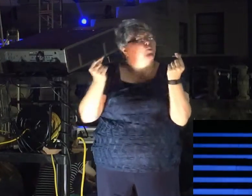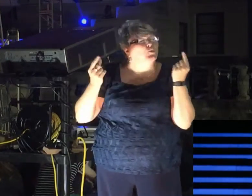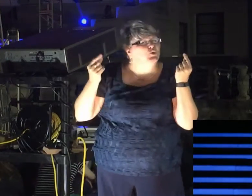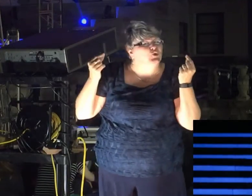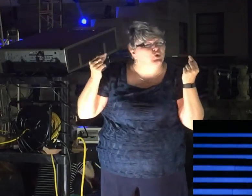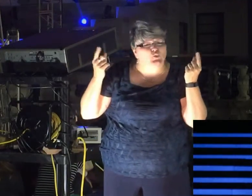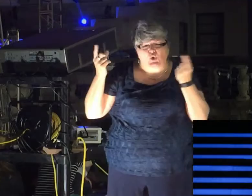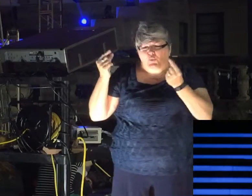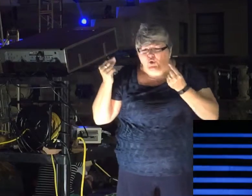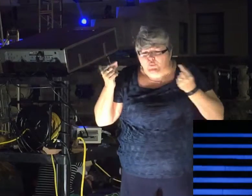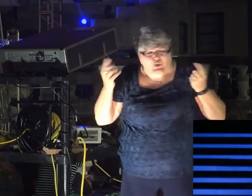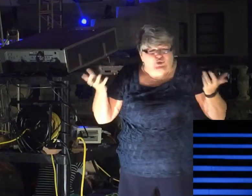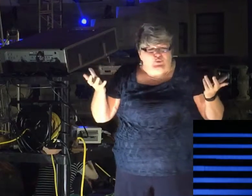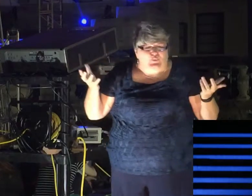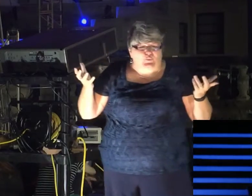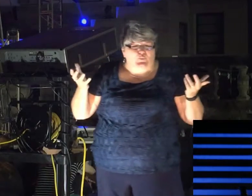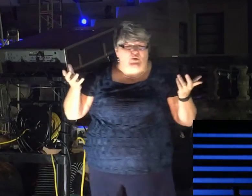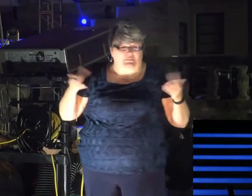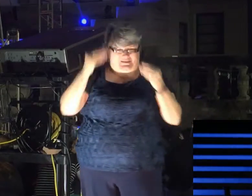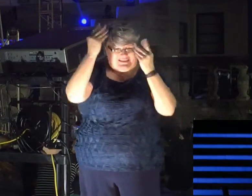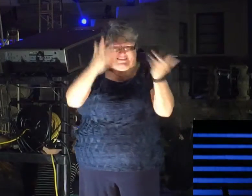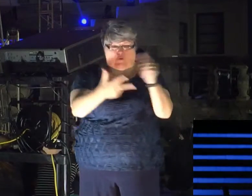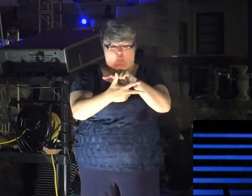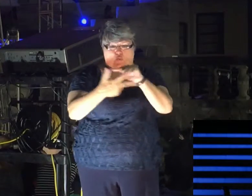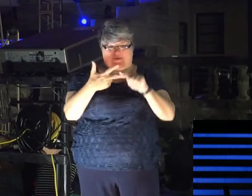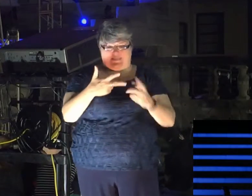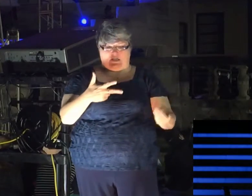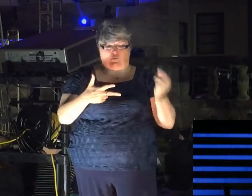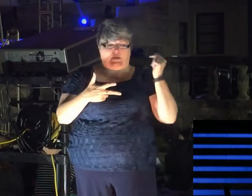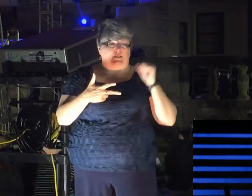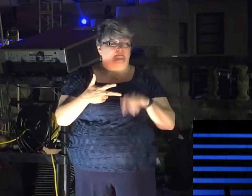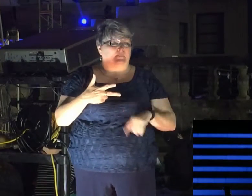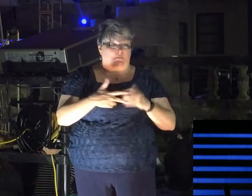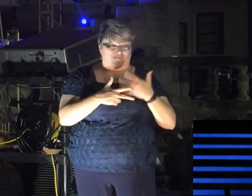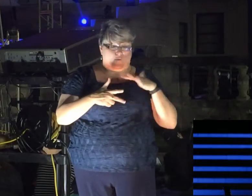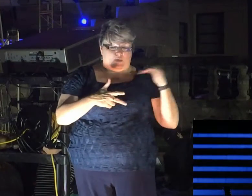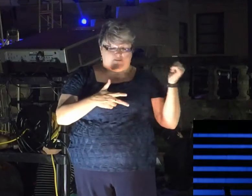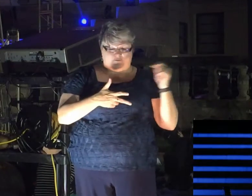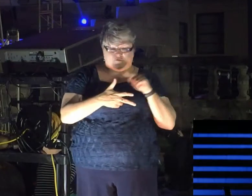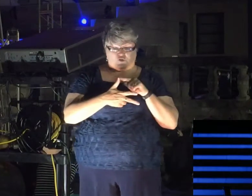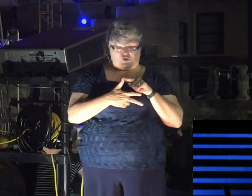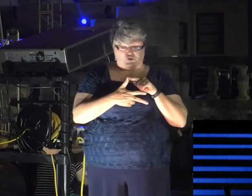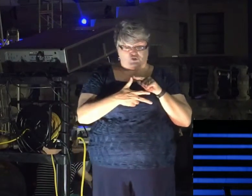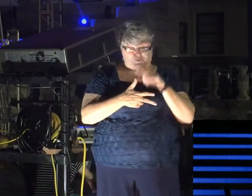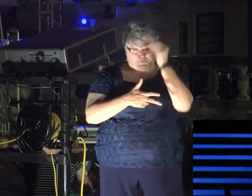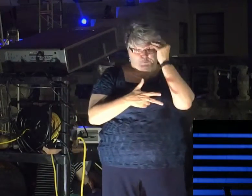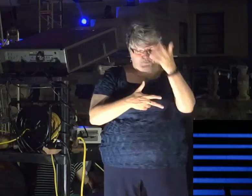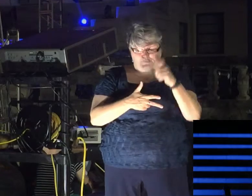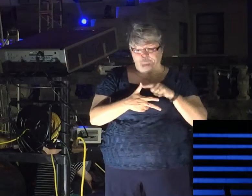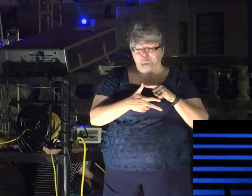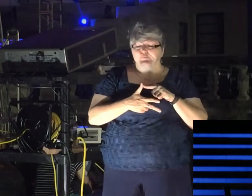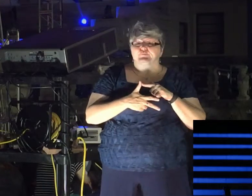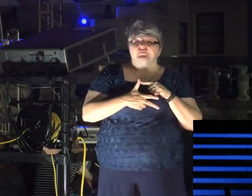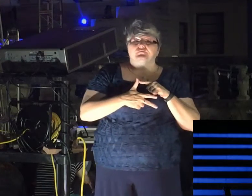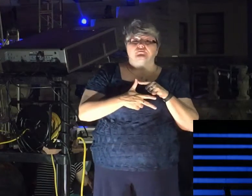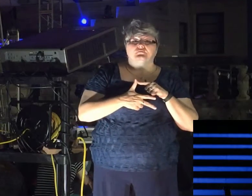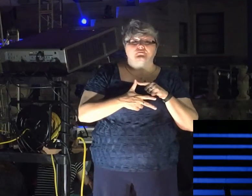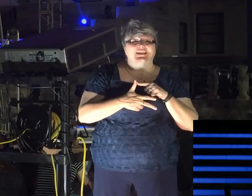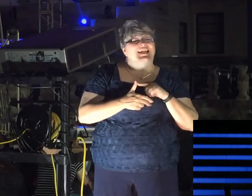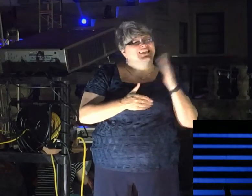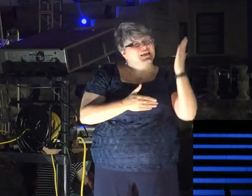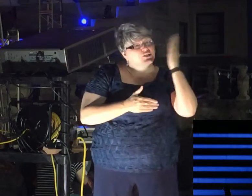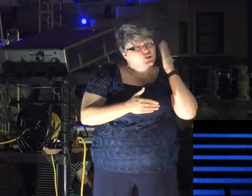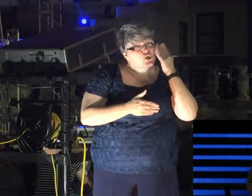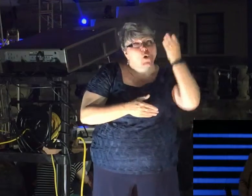break that up. So what do we do? What do we do? Let me give you 3 things quickly before we go. The first thing I want to tell